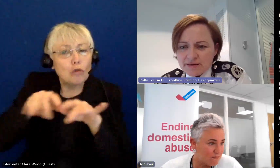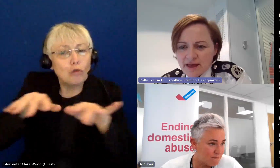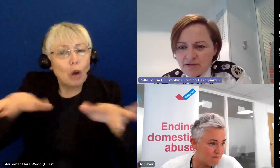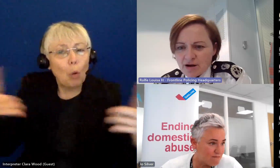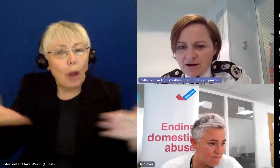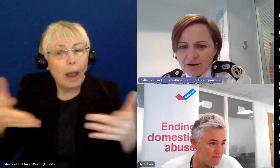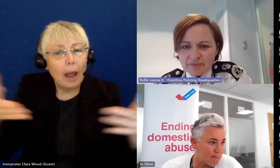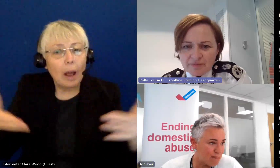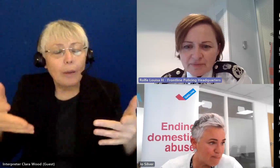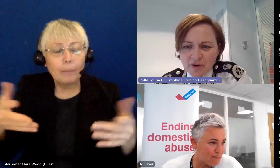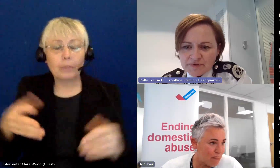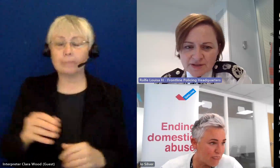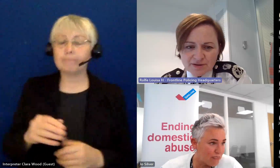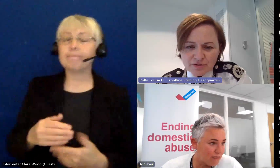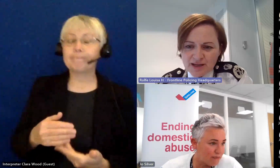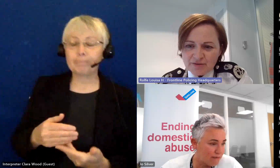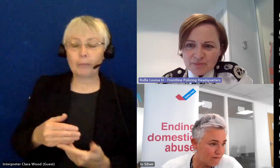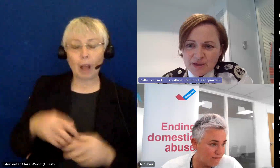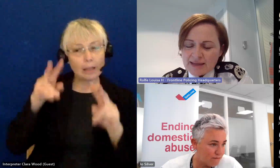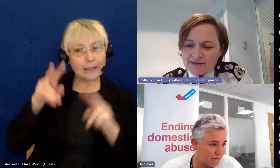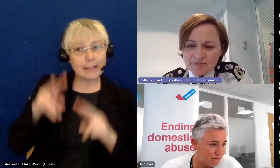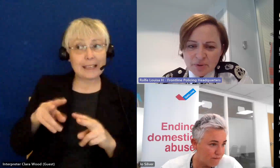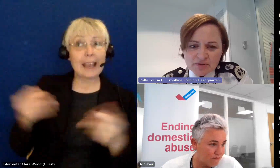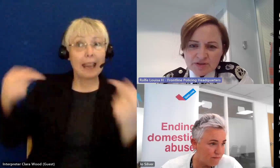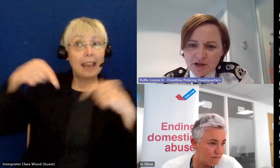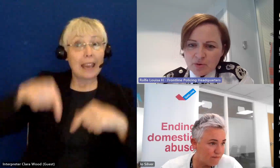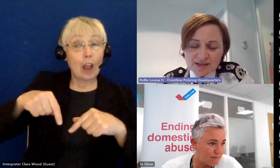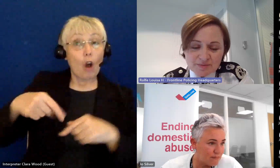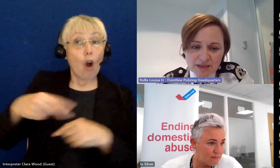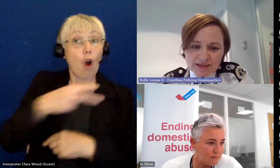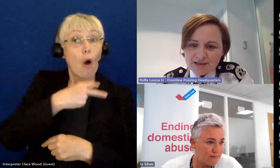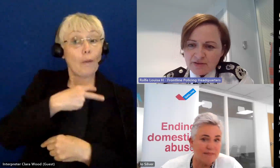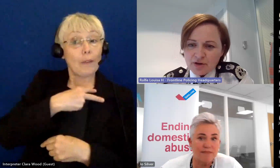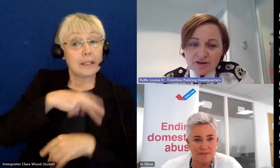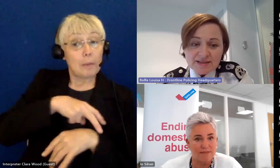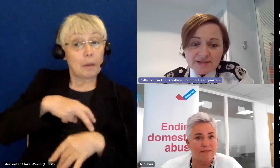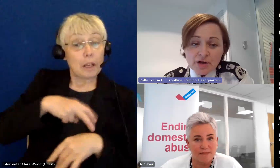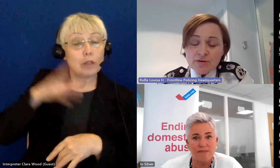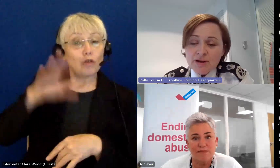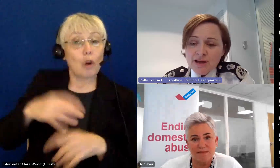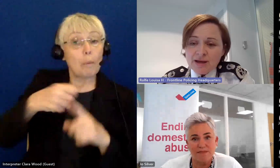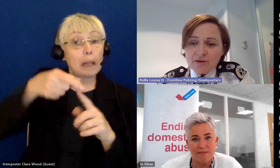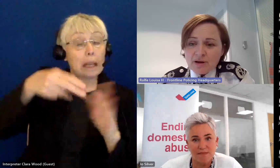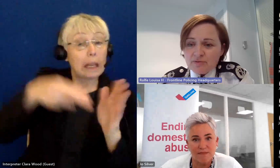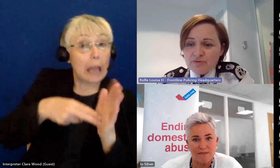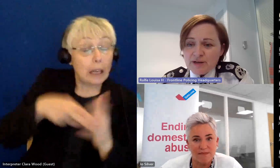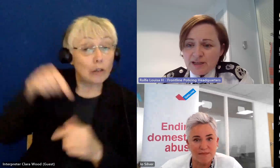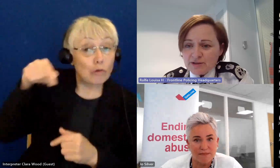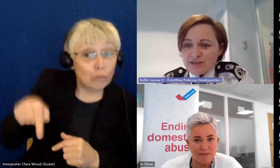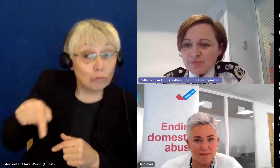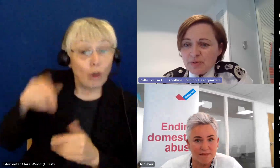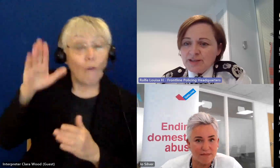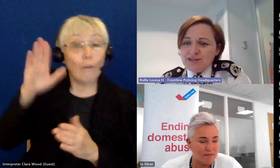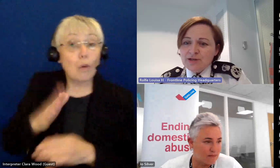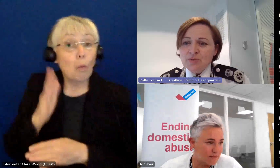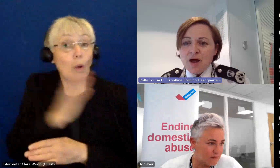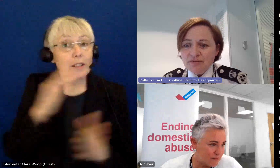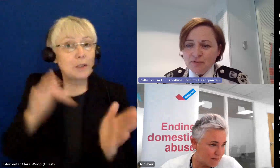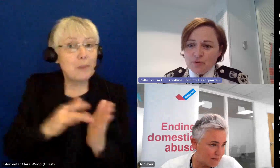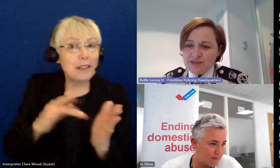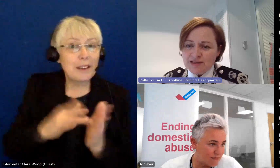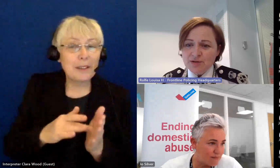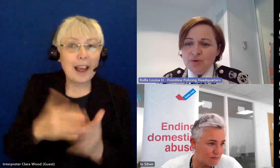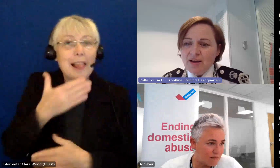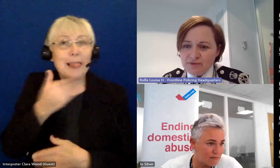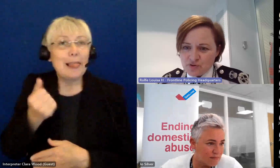can see that there are officers on here from Kent, but also West Mids and other colleagues. So really good to speak to